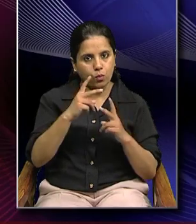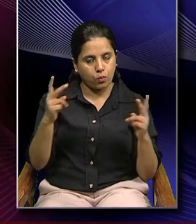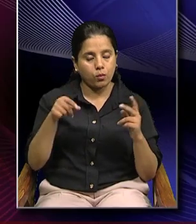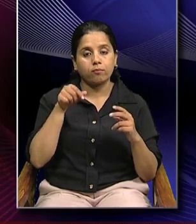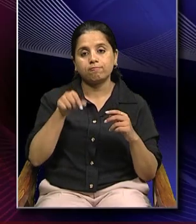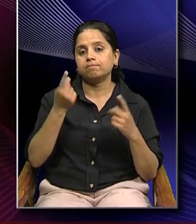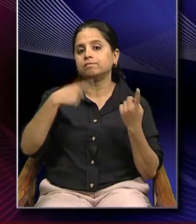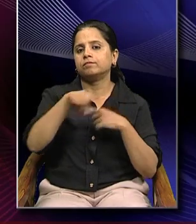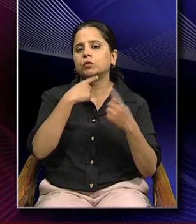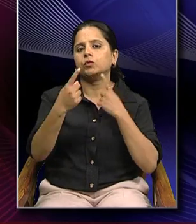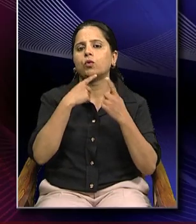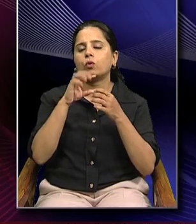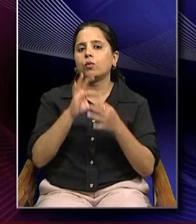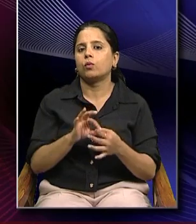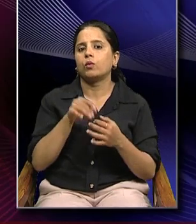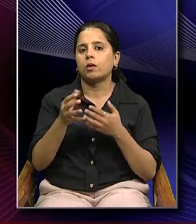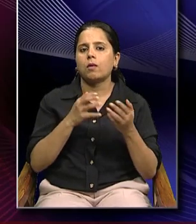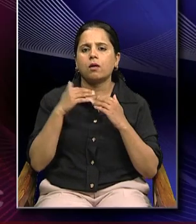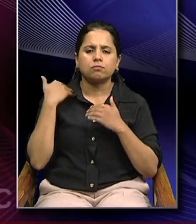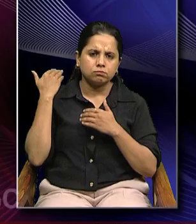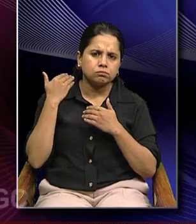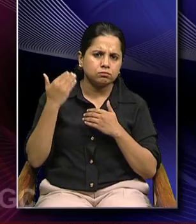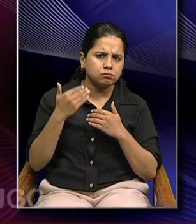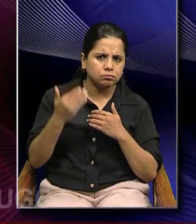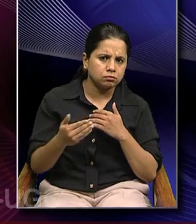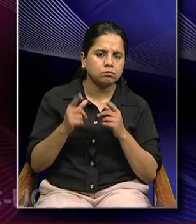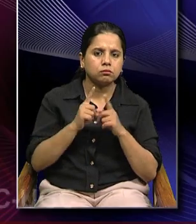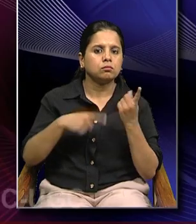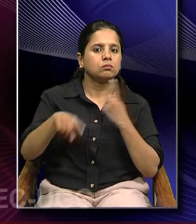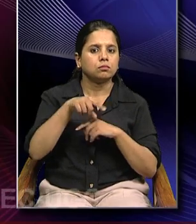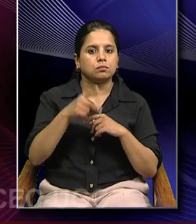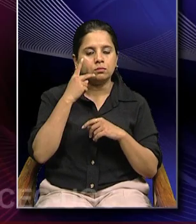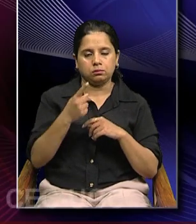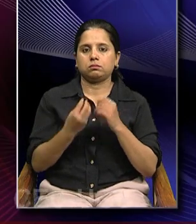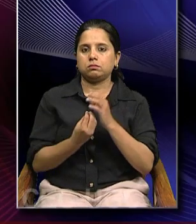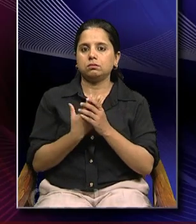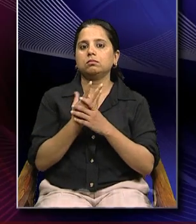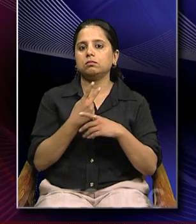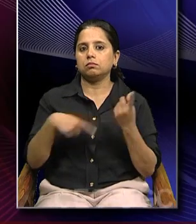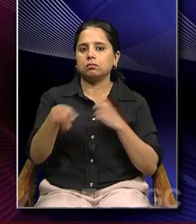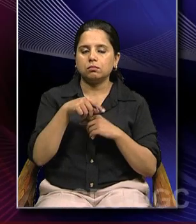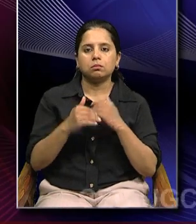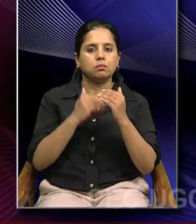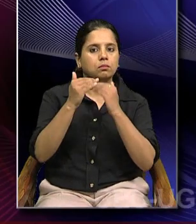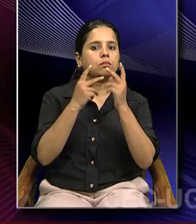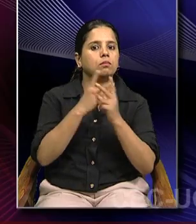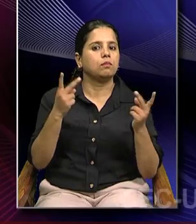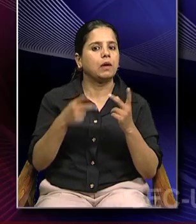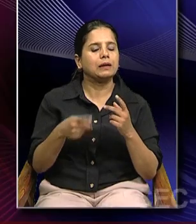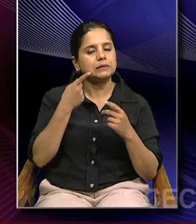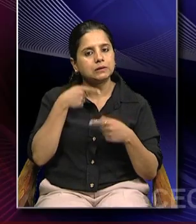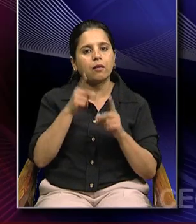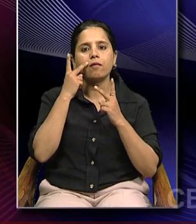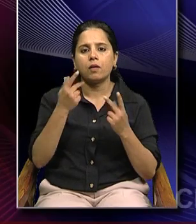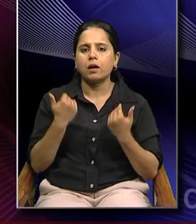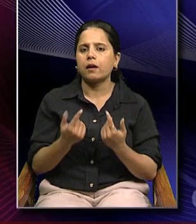we are talking about marketing for generations to come, the way it has evolved, the way it has developed itself. We